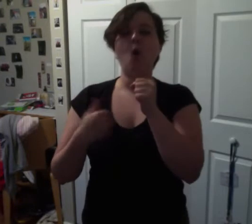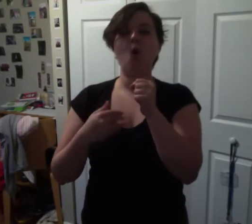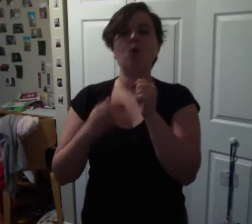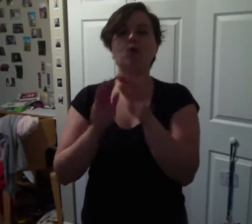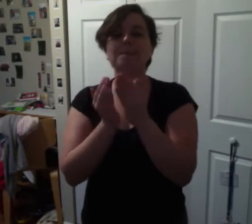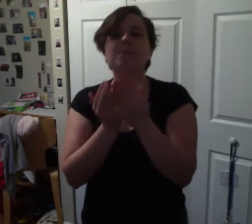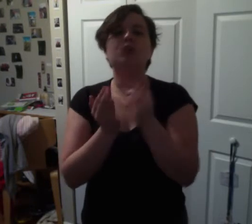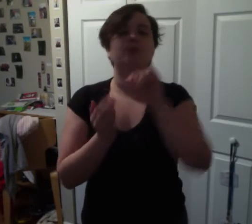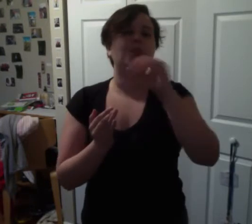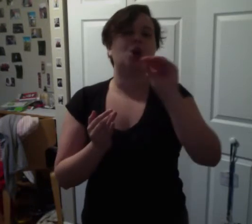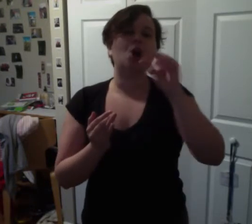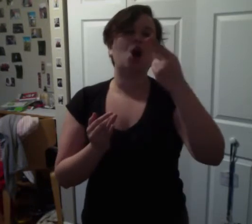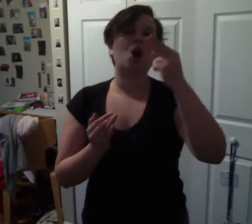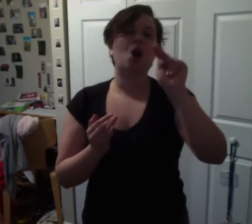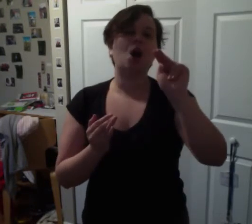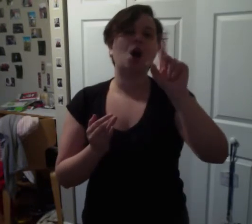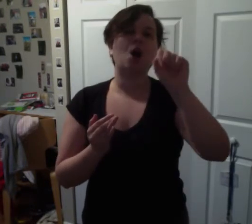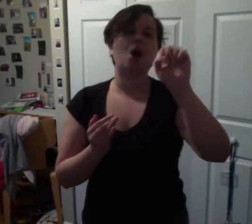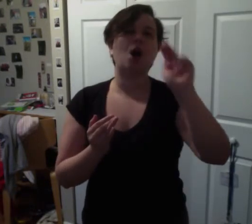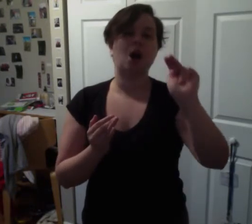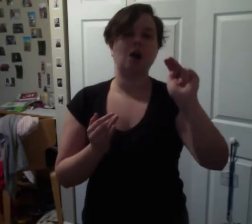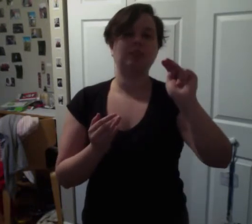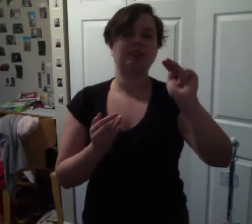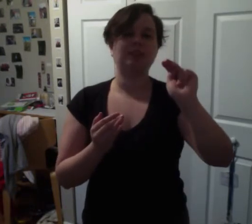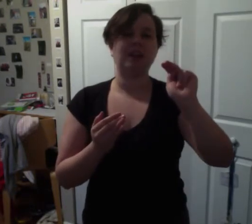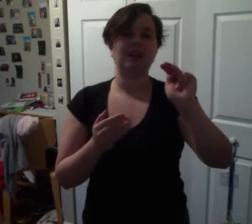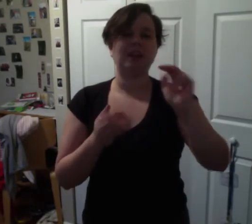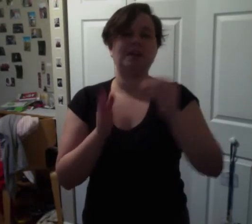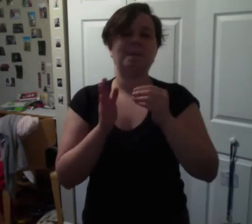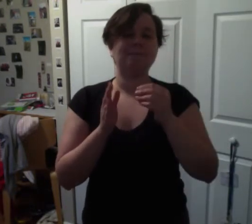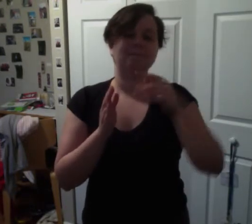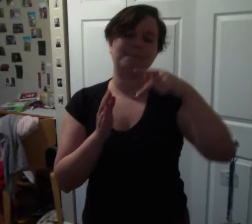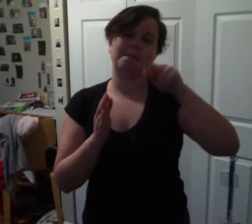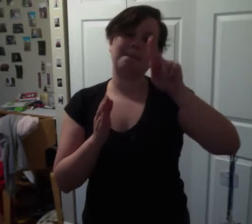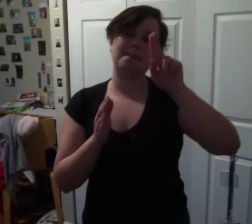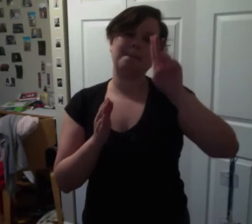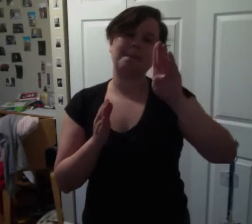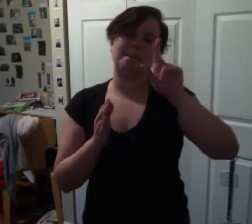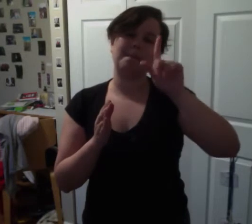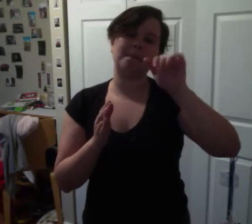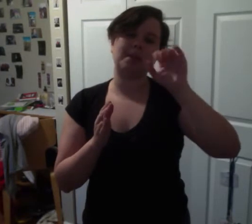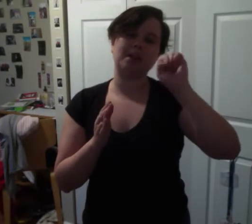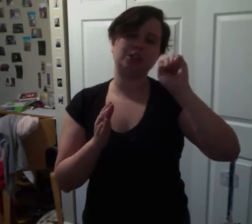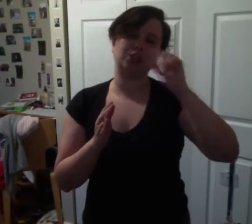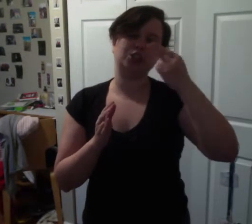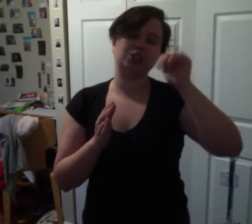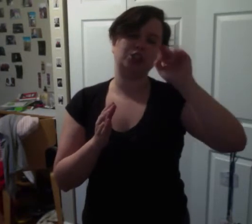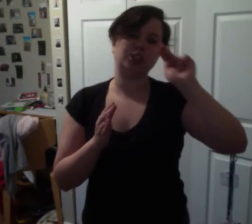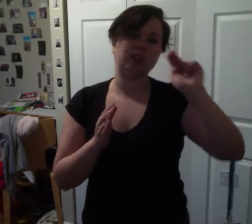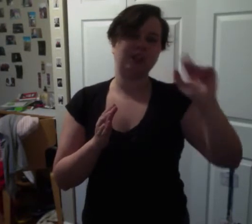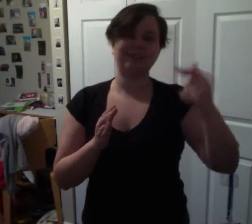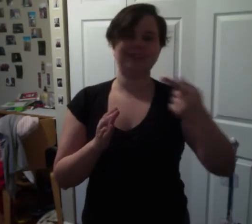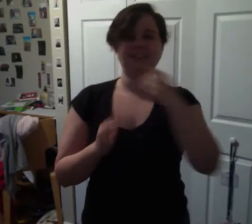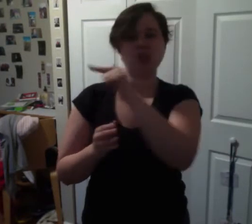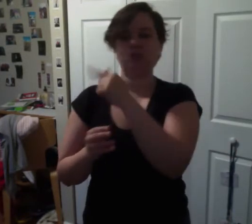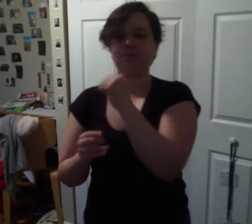other books from an old bookstore that was going out of business. I was actually just wanting to activate these buildings as much as I could